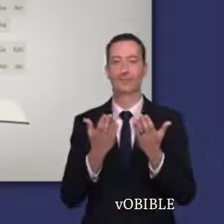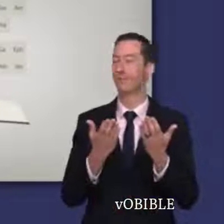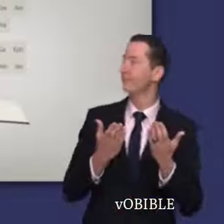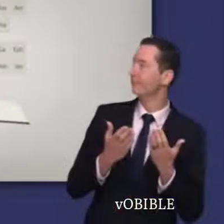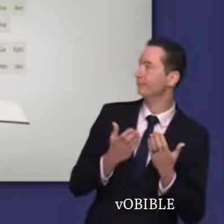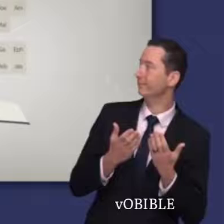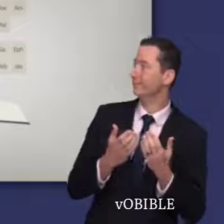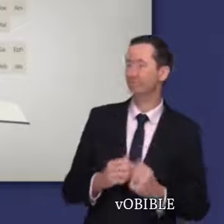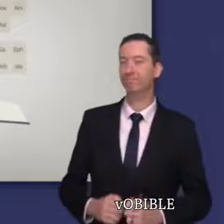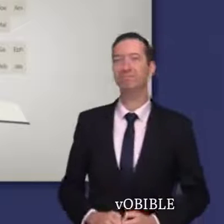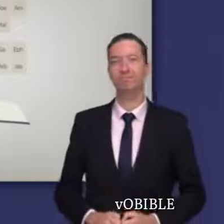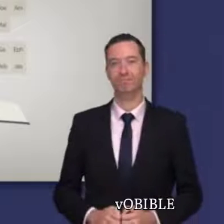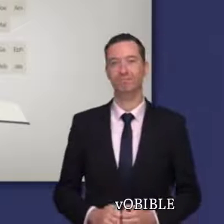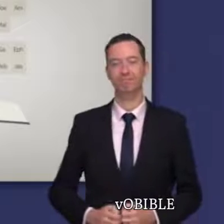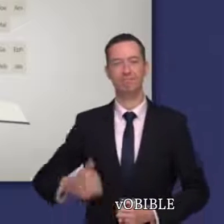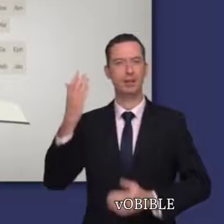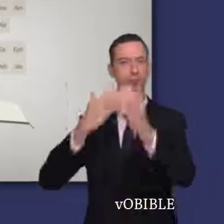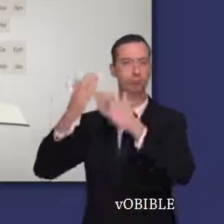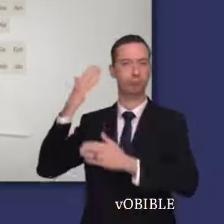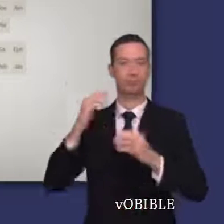An Introduction to 2 Samuel.